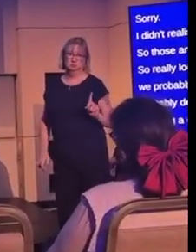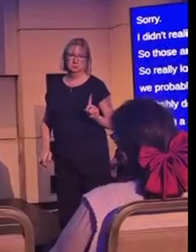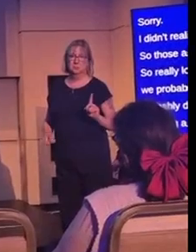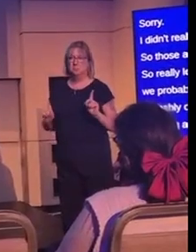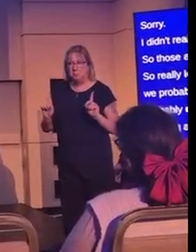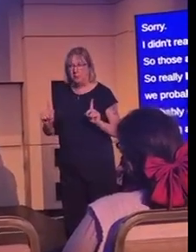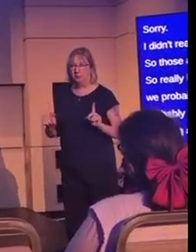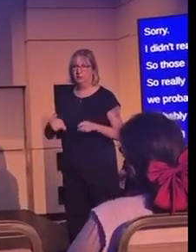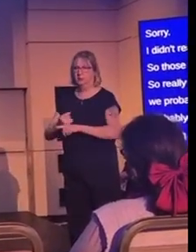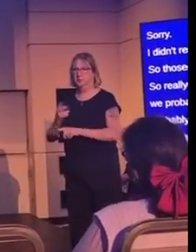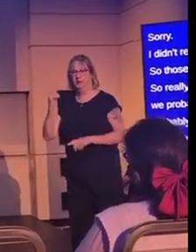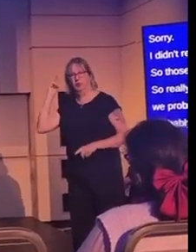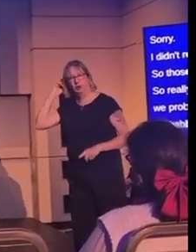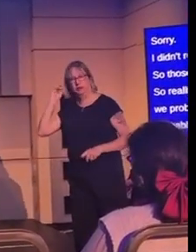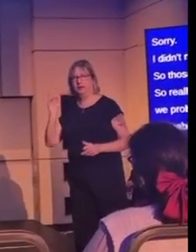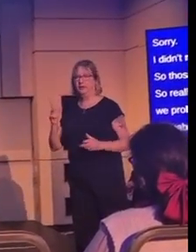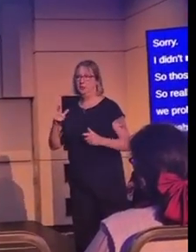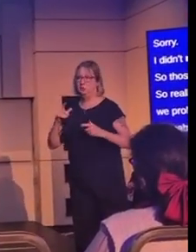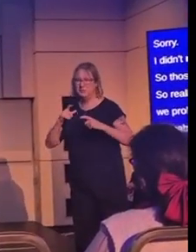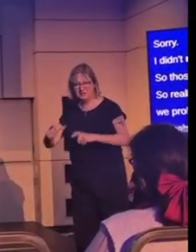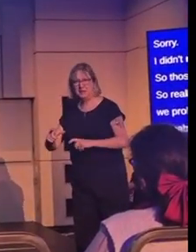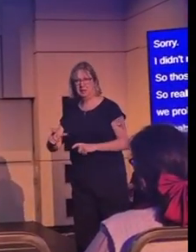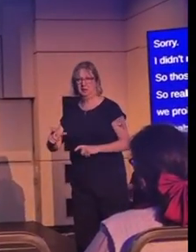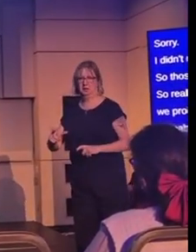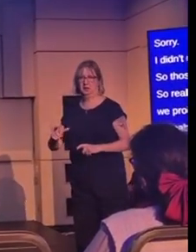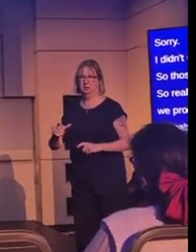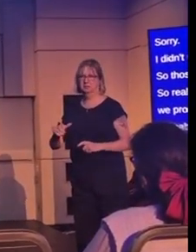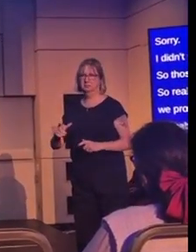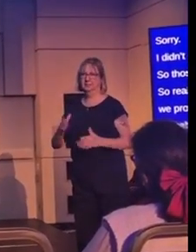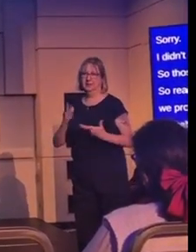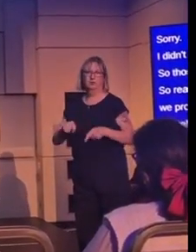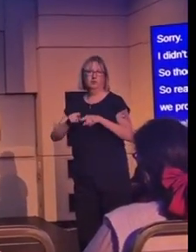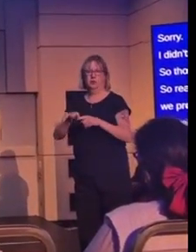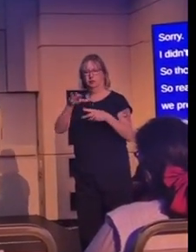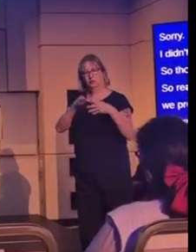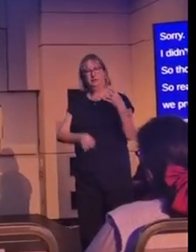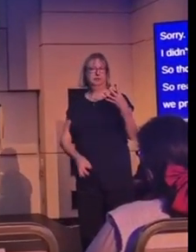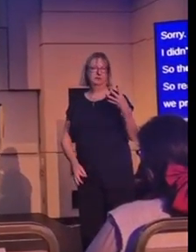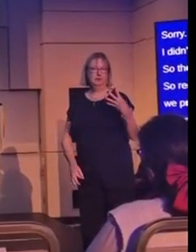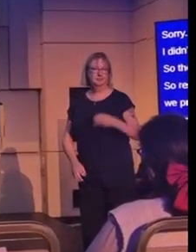respect, we have a very, very strict criteria.